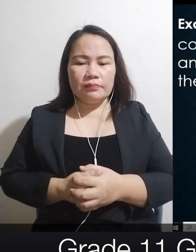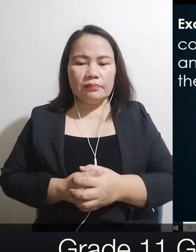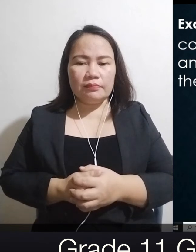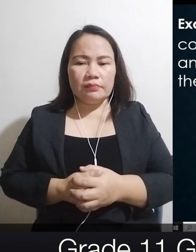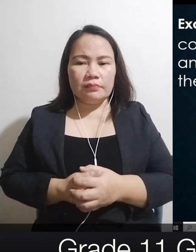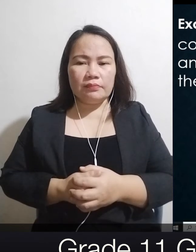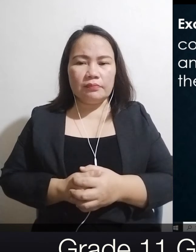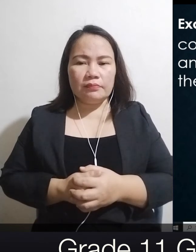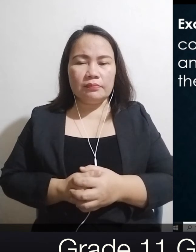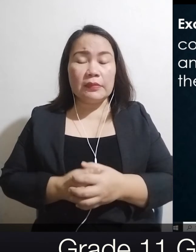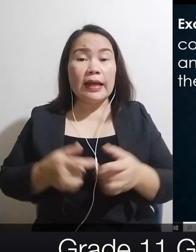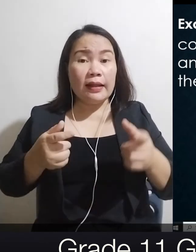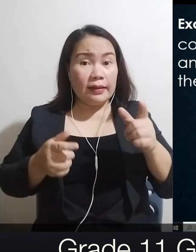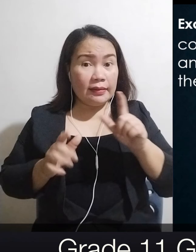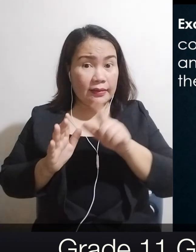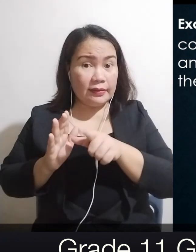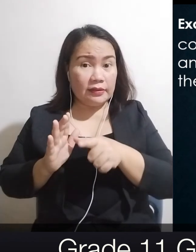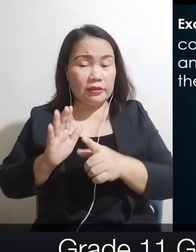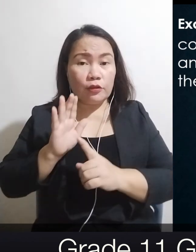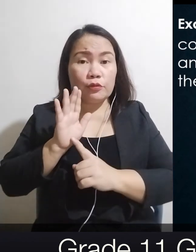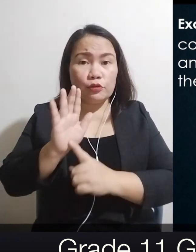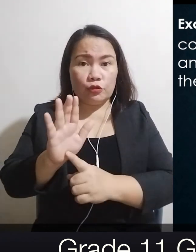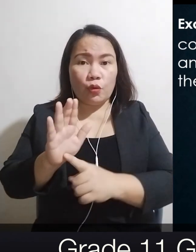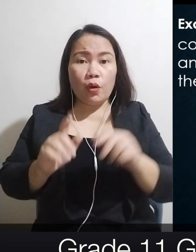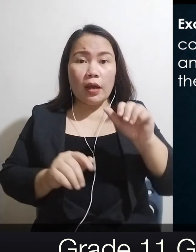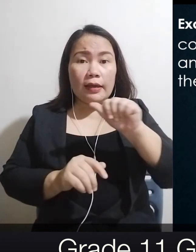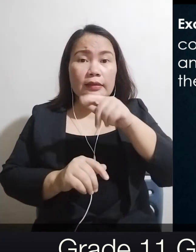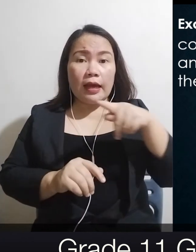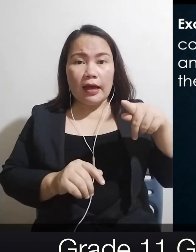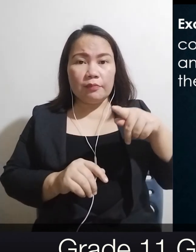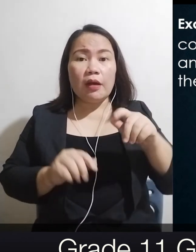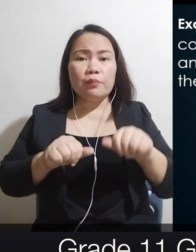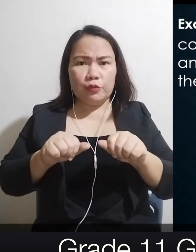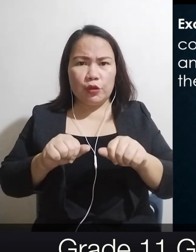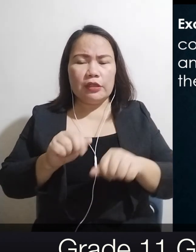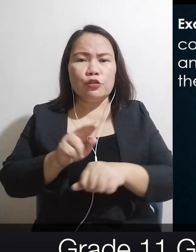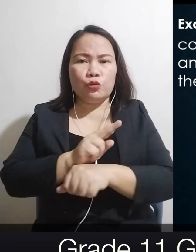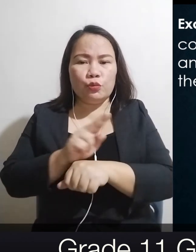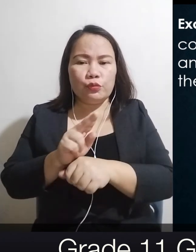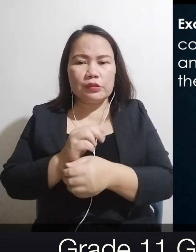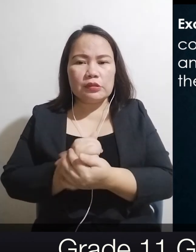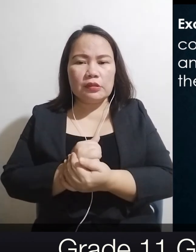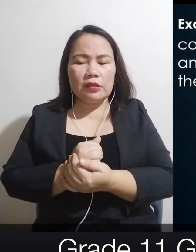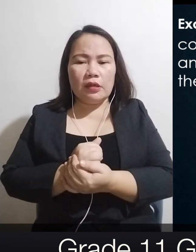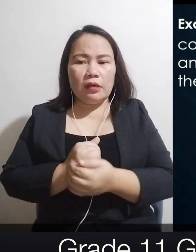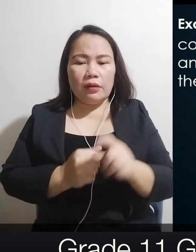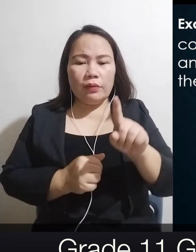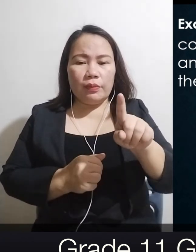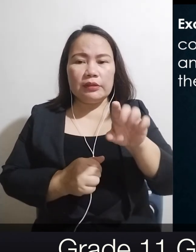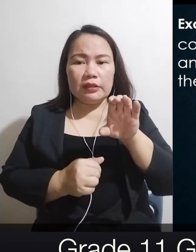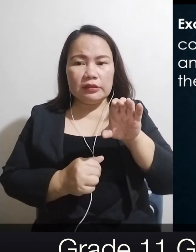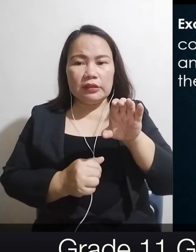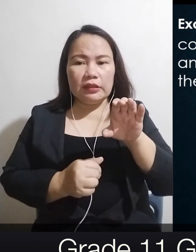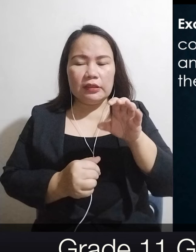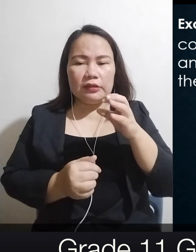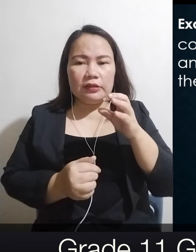So, later, meron ako ipapakita sa inyong app na pwede nyong gamitin. So, that